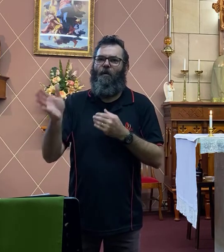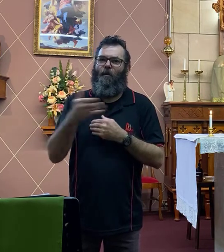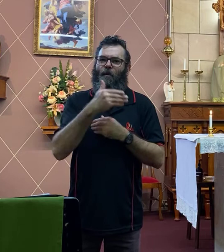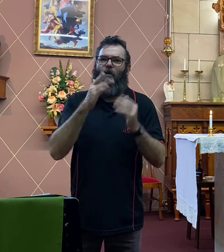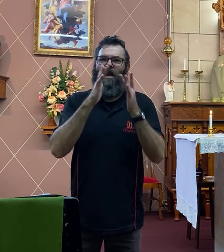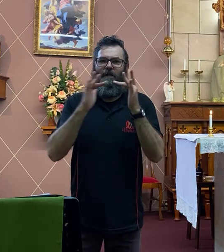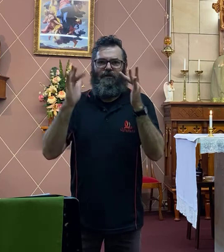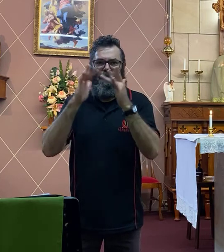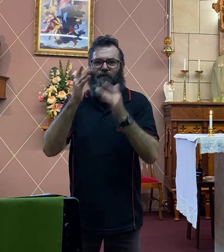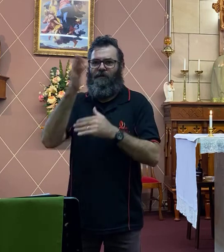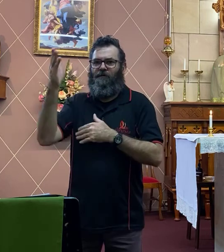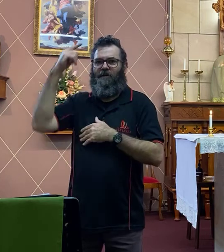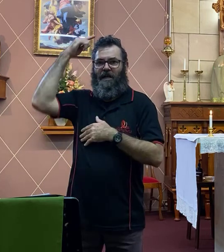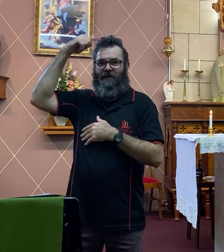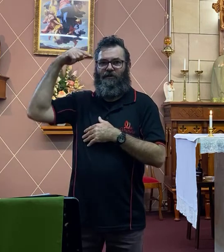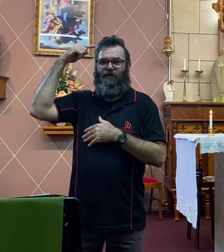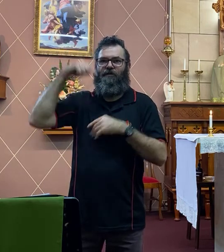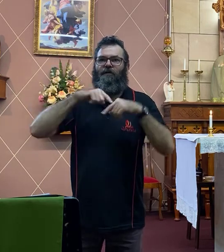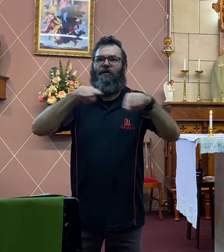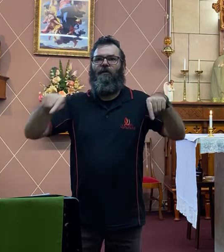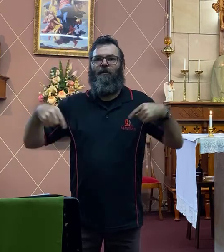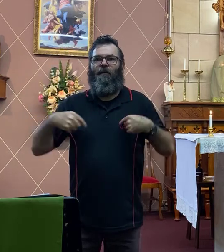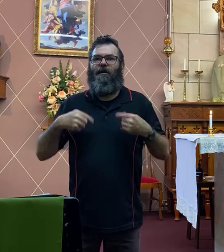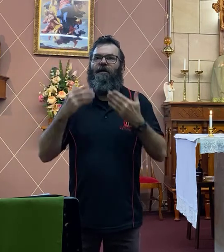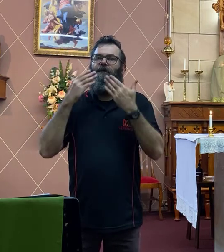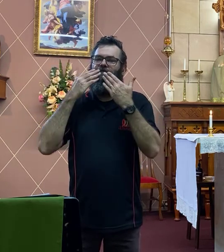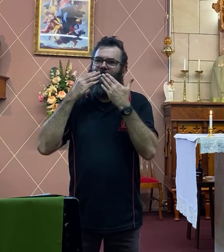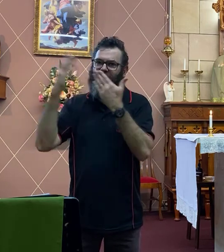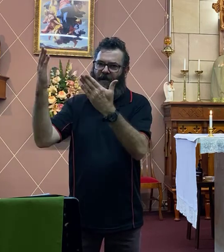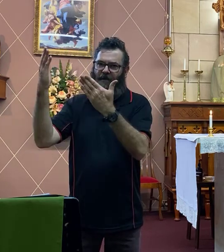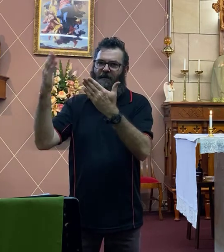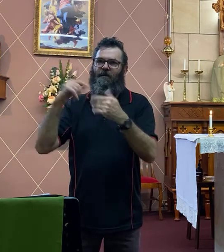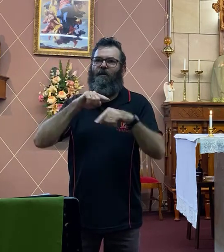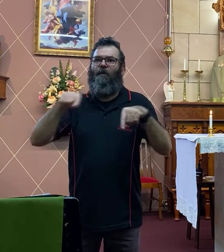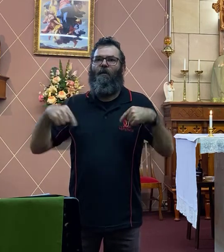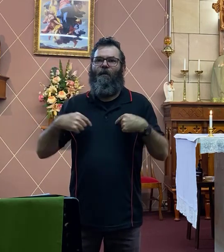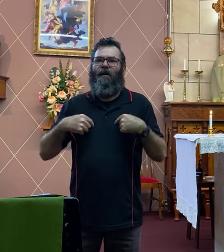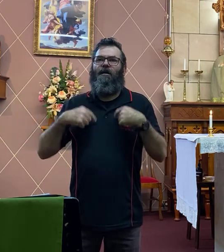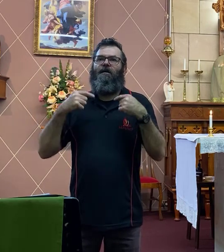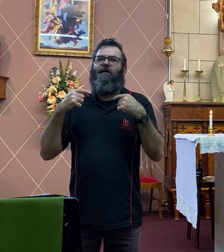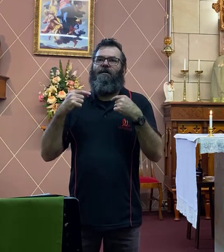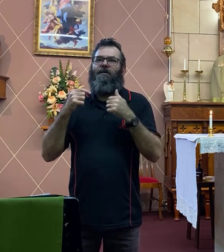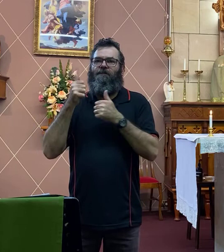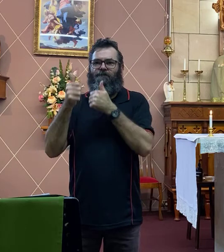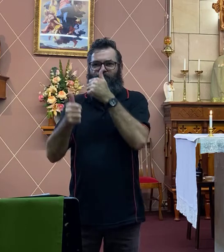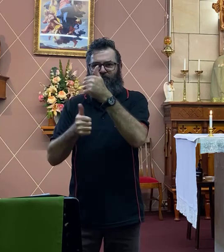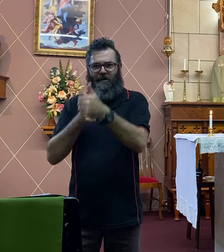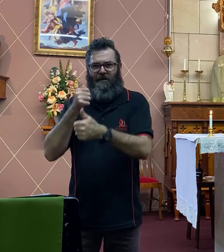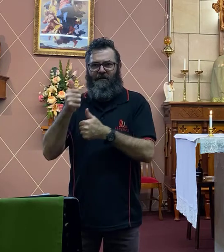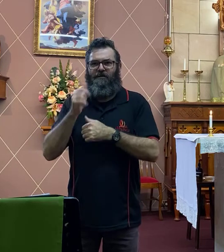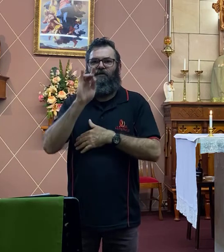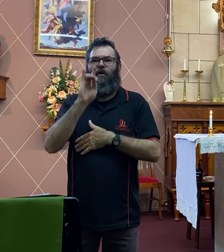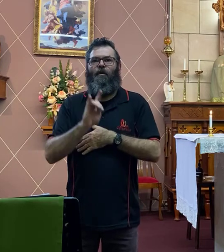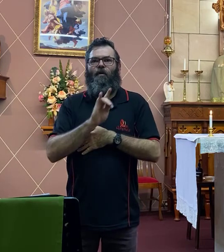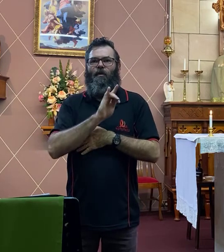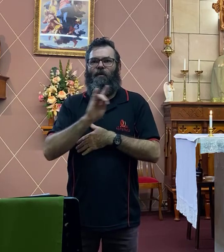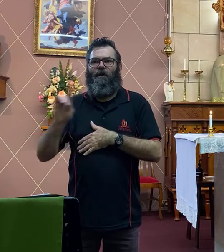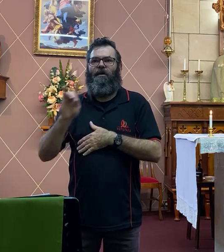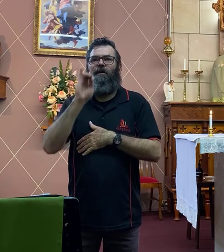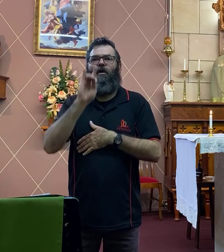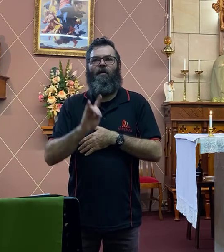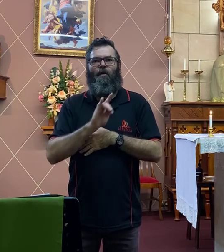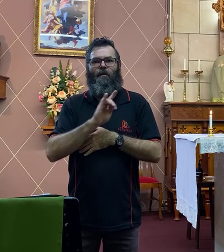you thanks as an exaltation of your faith. Holy, holy, holy Lord, God of